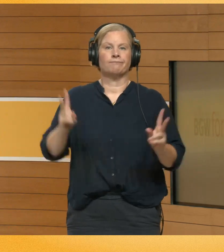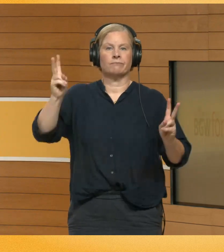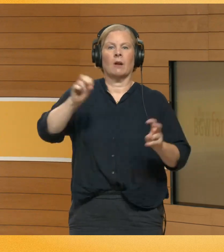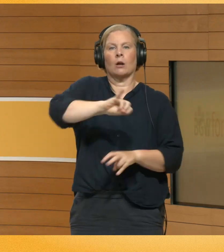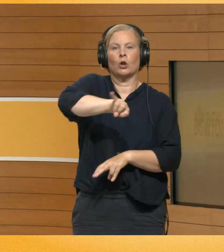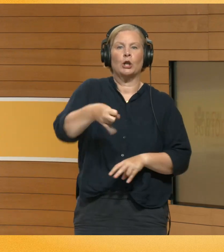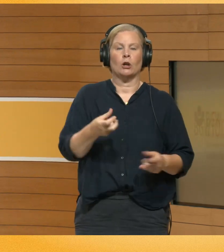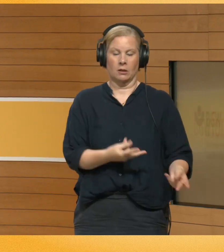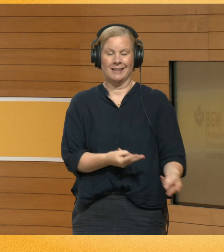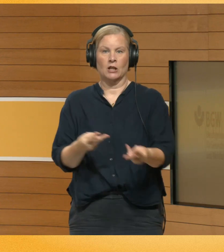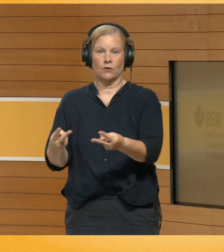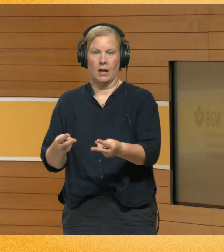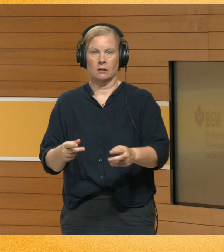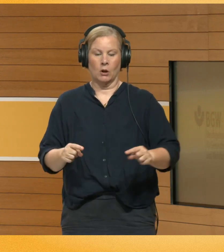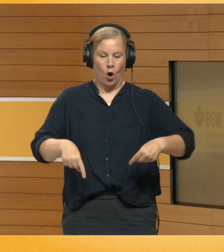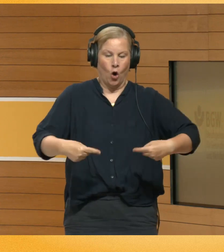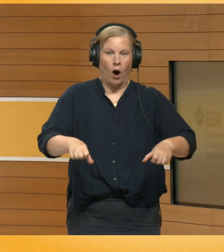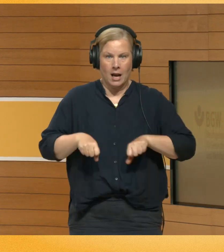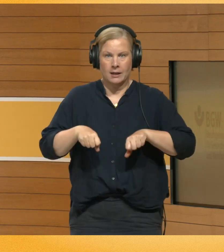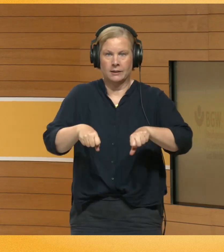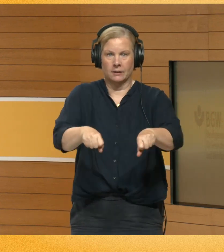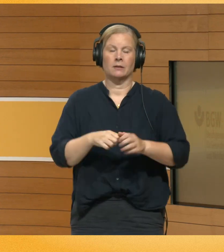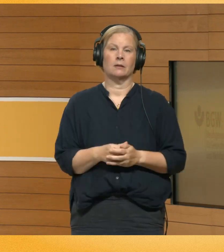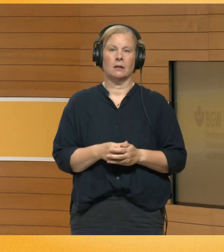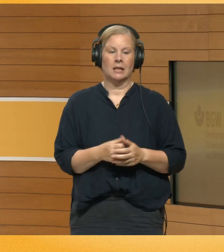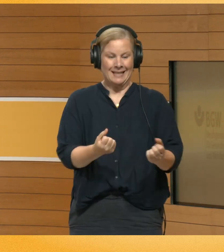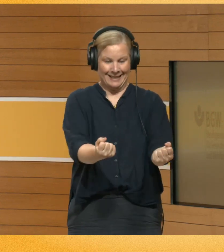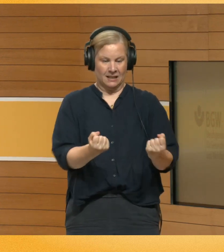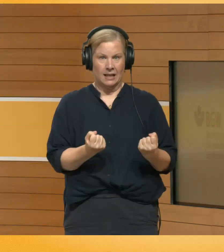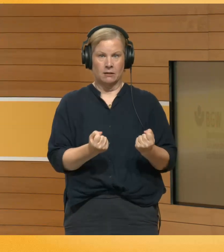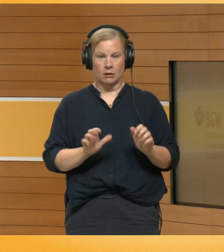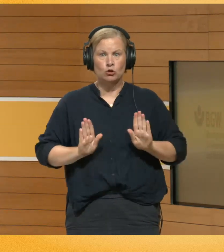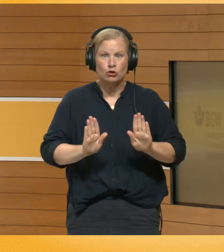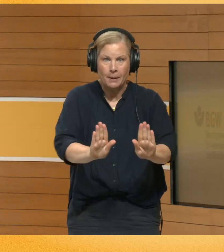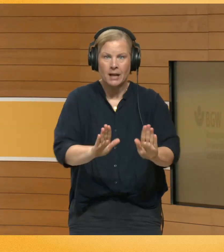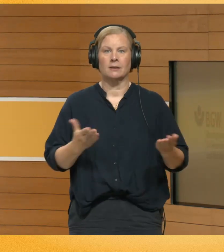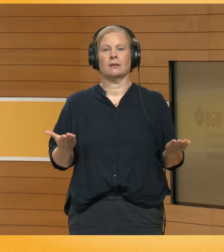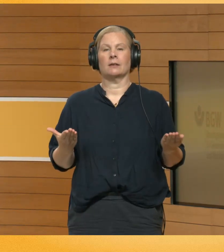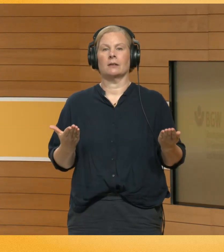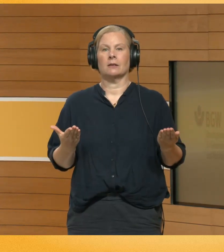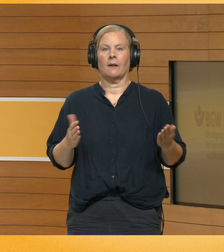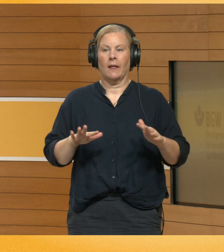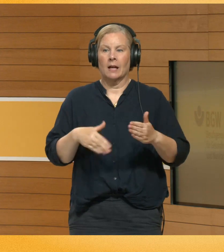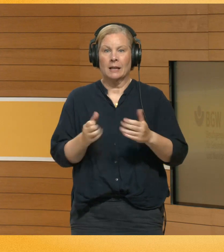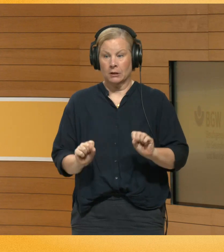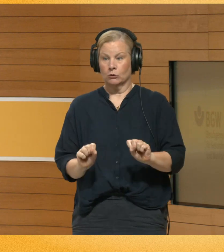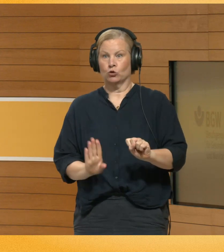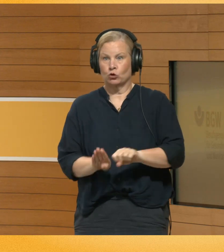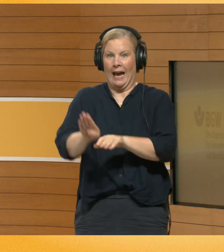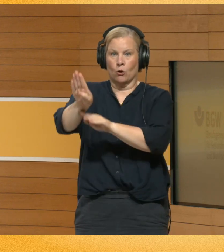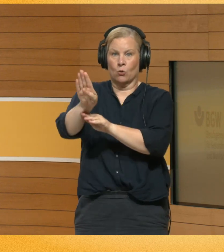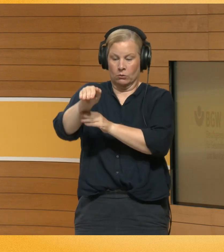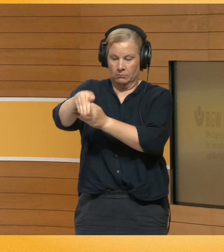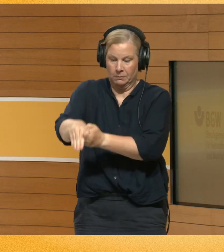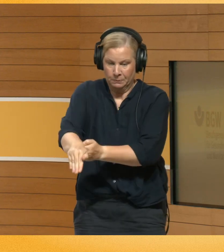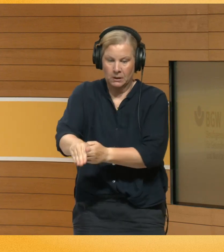maintaining position. We're pushing, pulling, inclining, declining. So all these things were studied, were looked